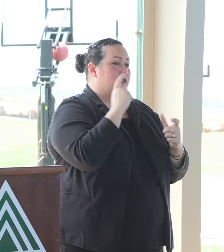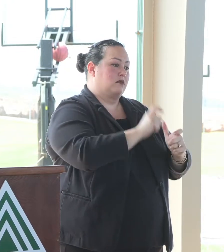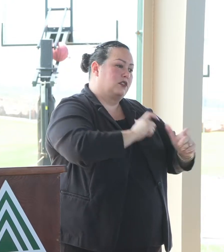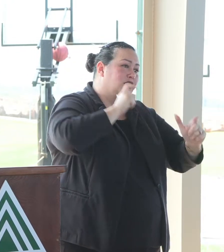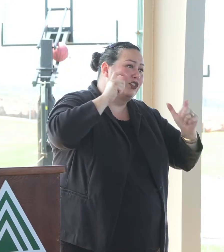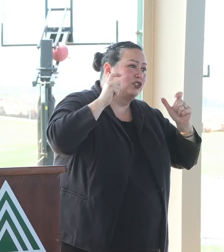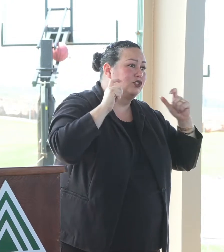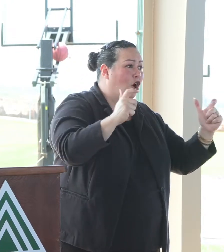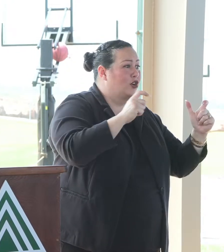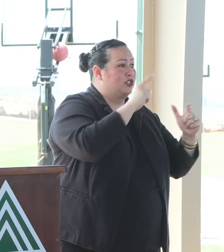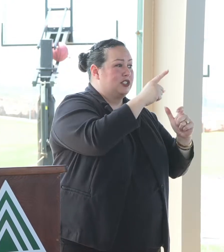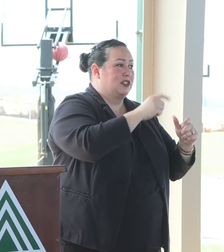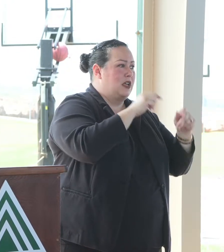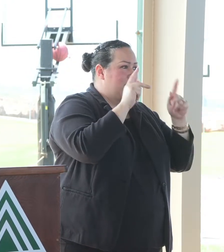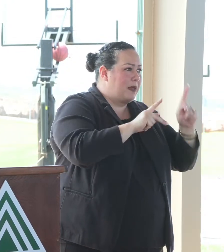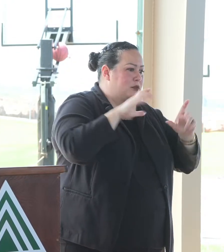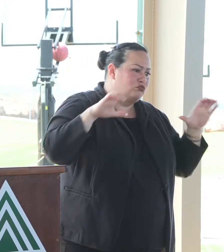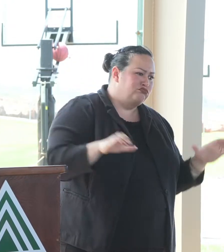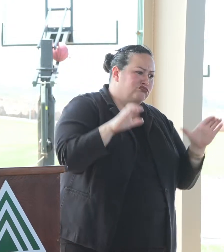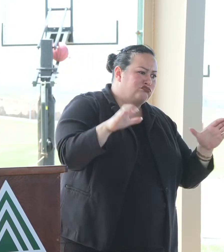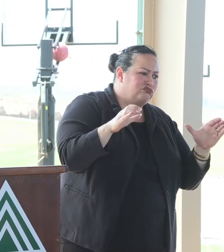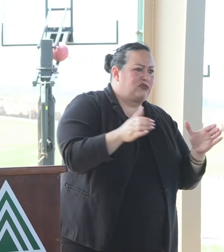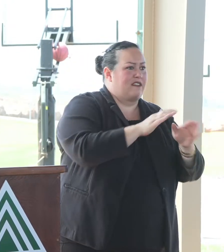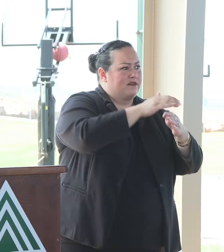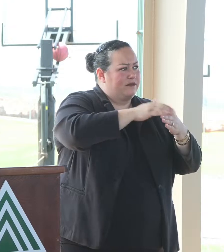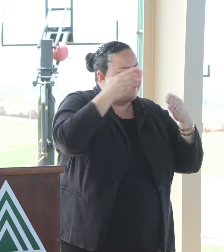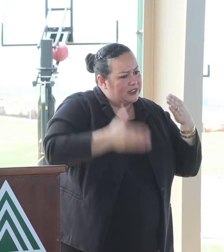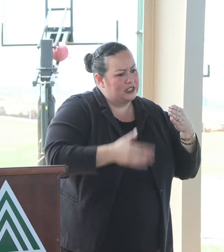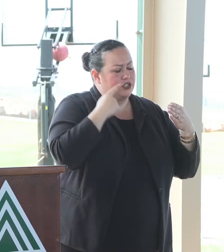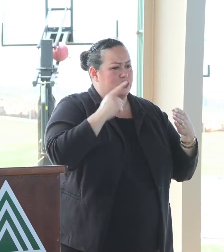done so quickly. So thank you, Warren. Many mahalos to you.